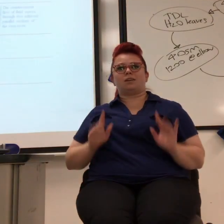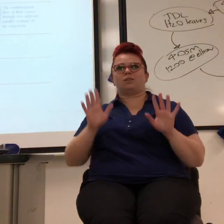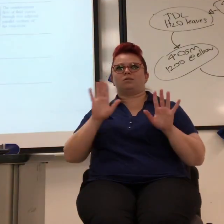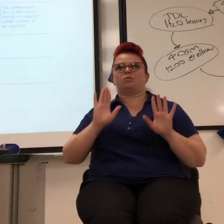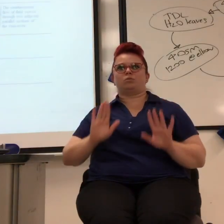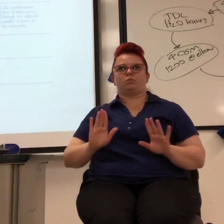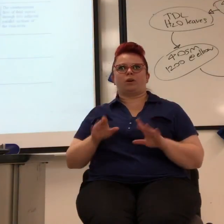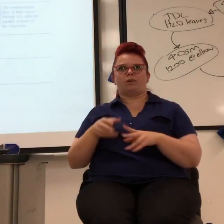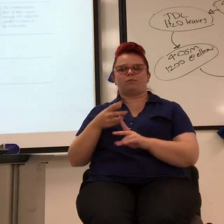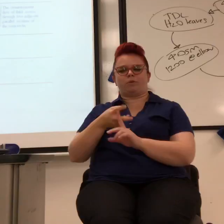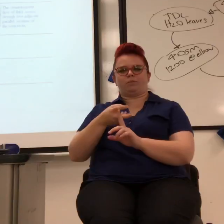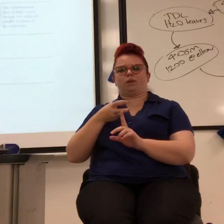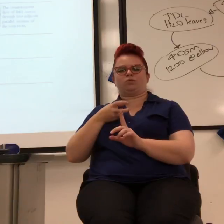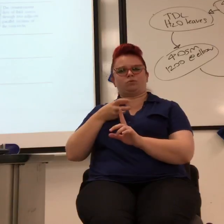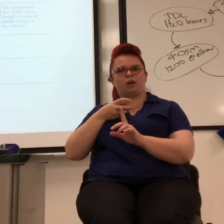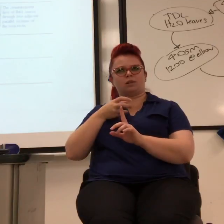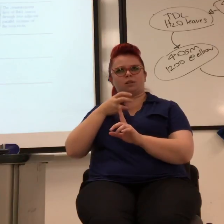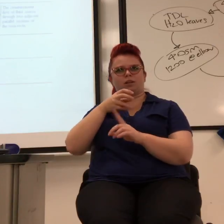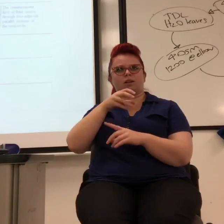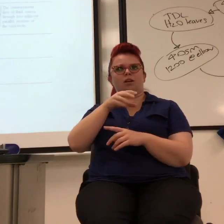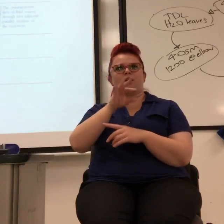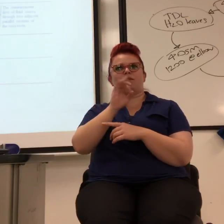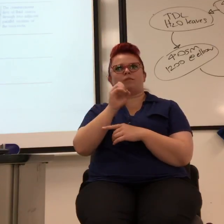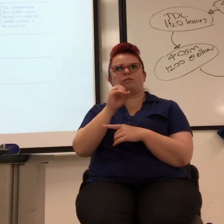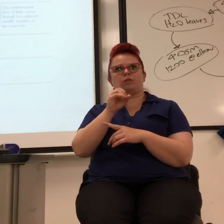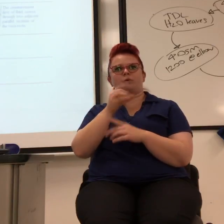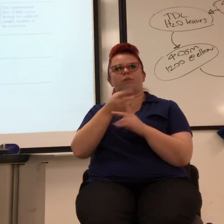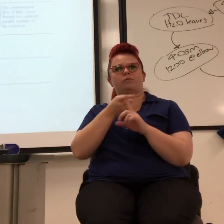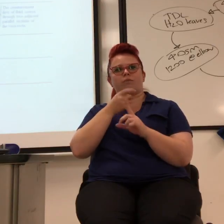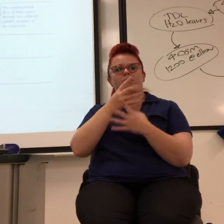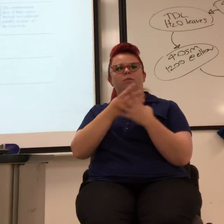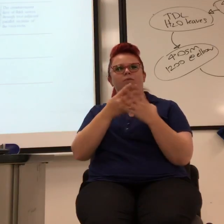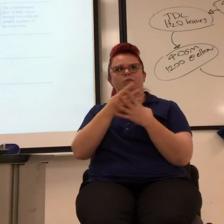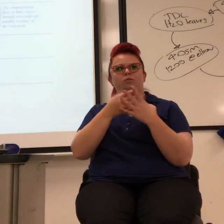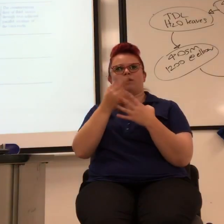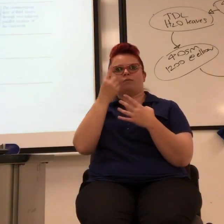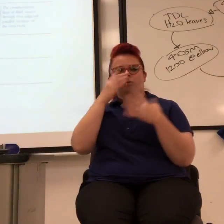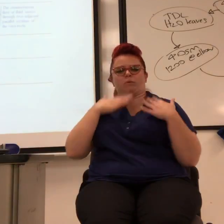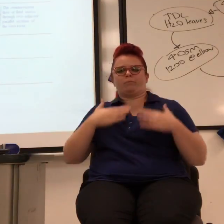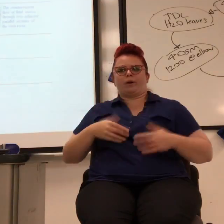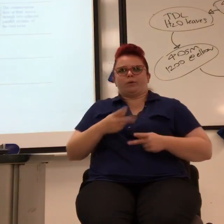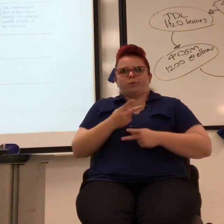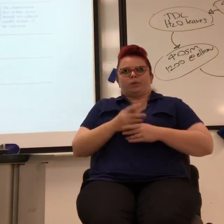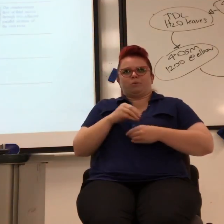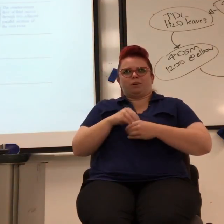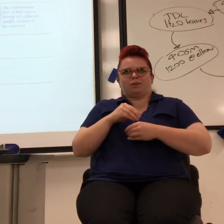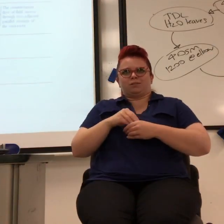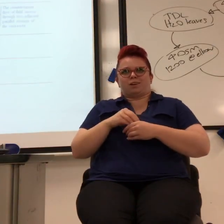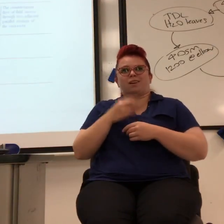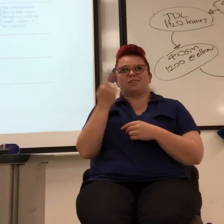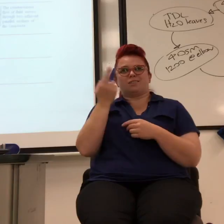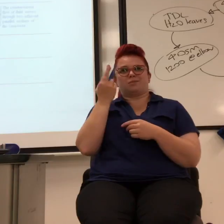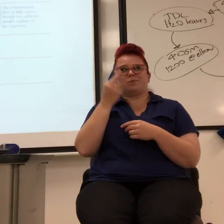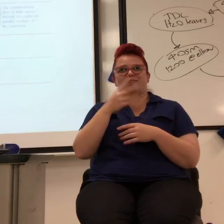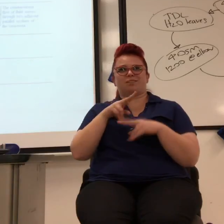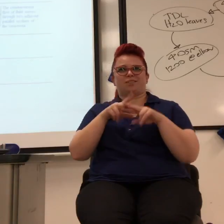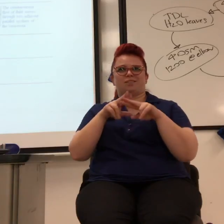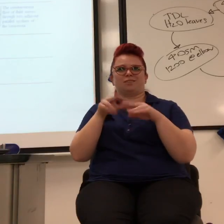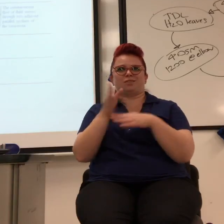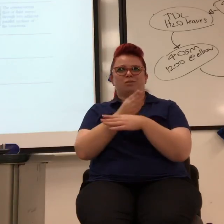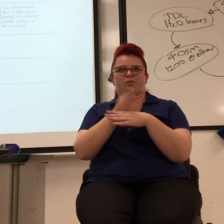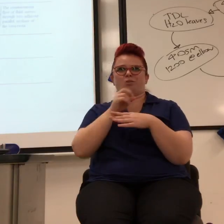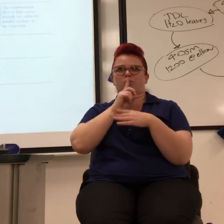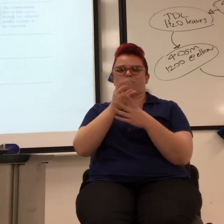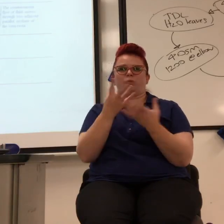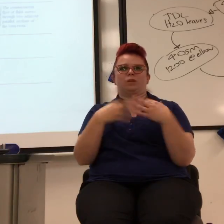our fluids out of the filtrate, so we keep it. So that's why this salt gradient is very important. So the